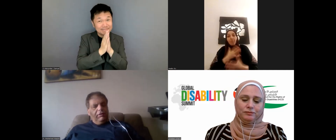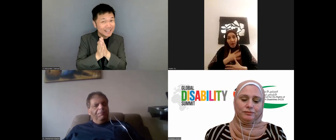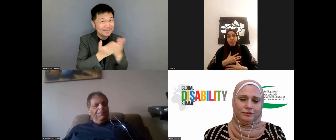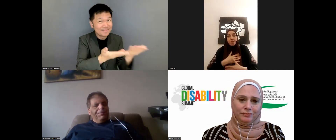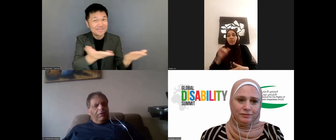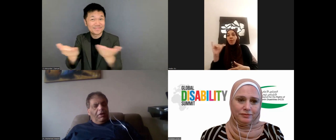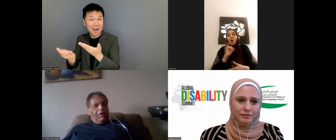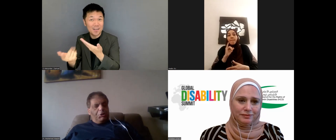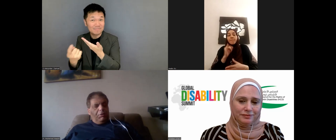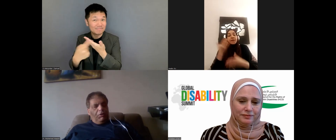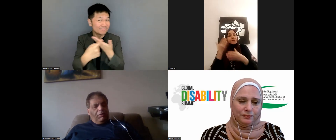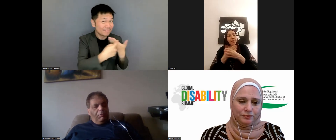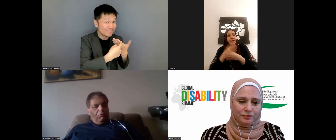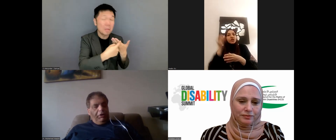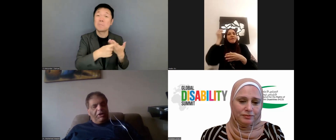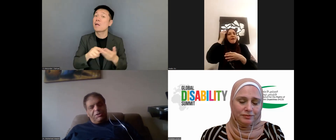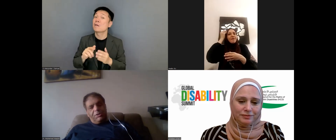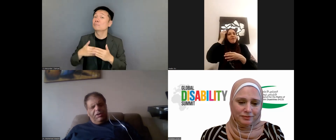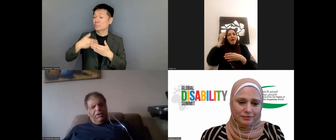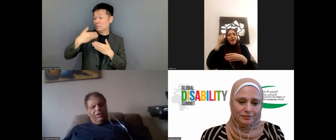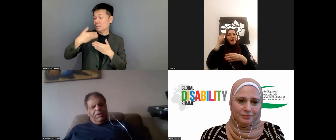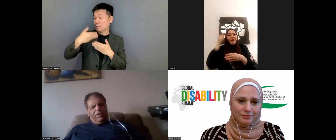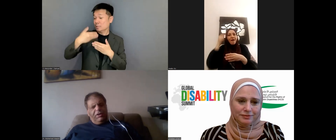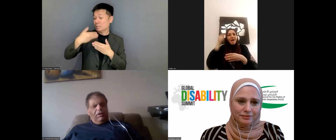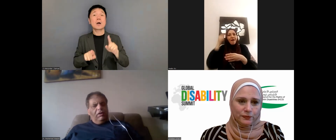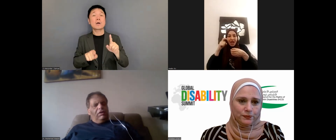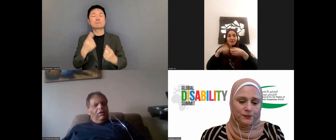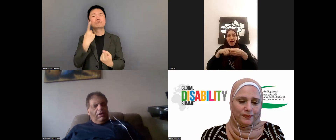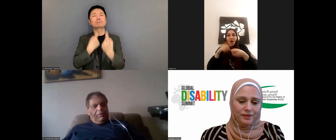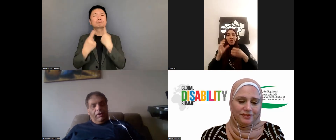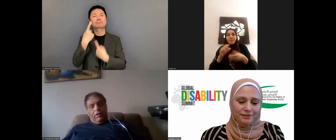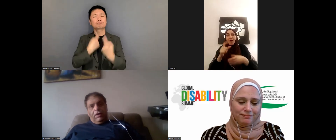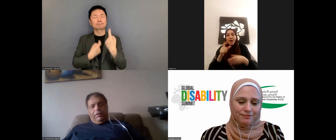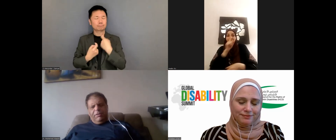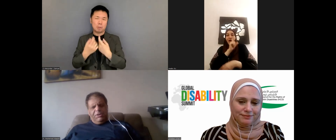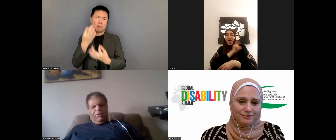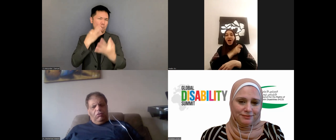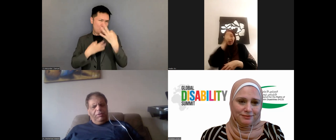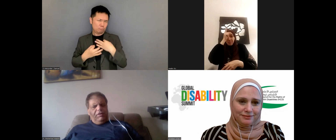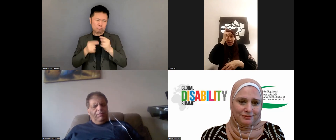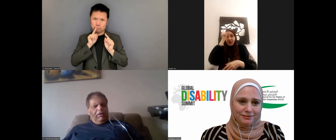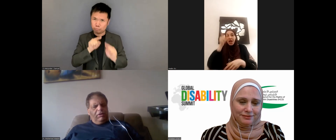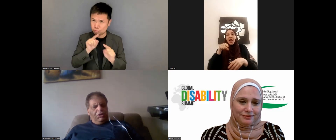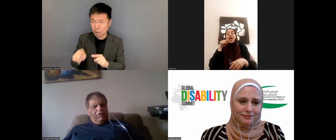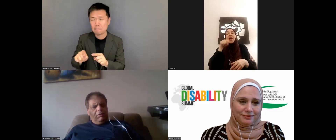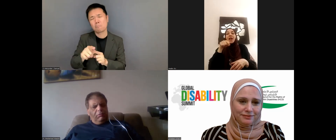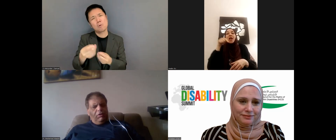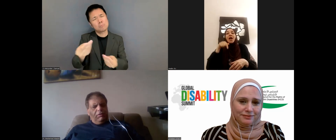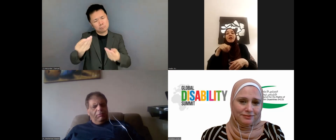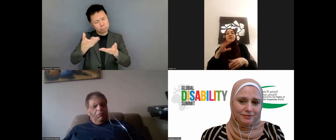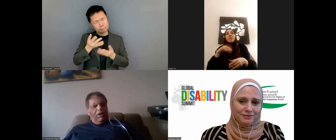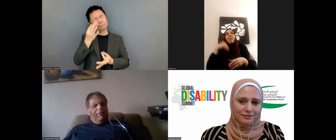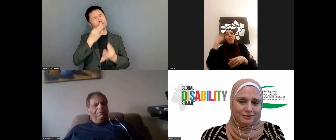in the time for Qs and As, because this is going to be very useful for us to reflect